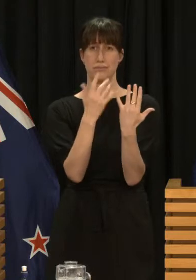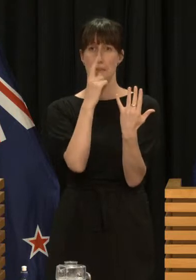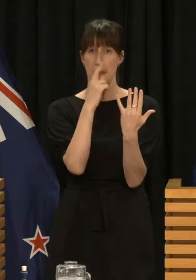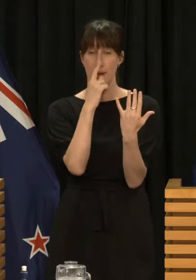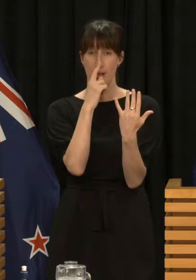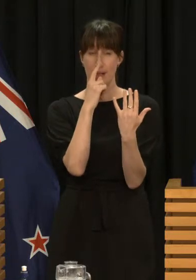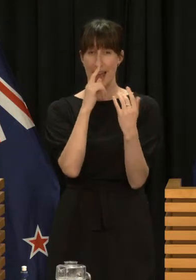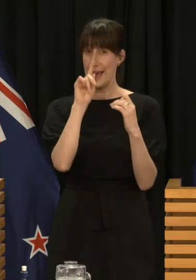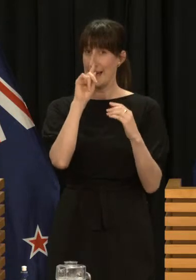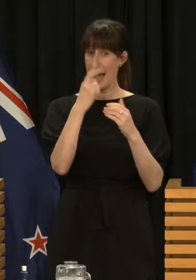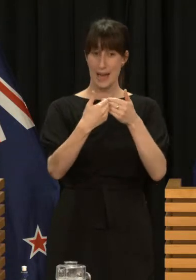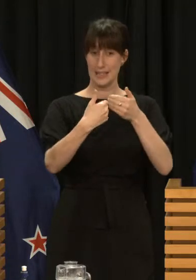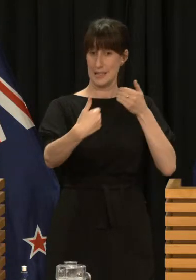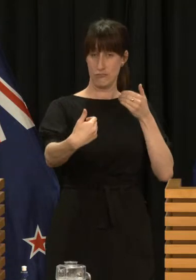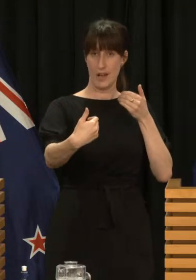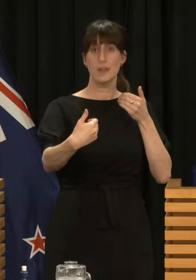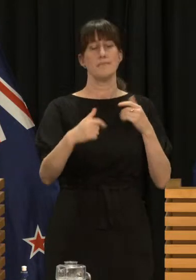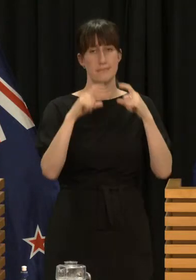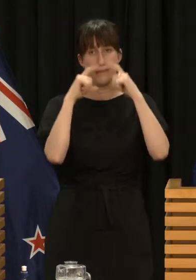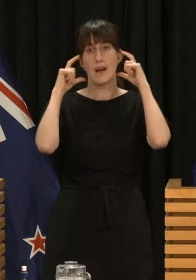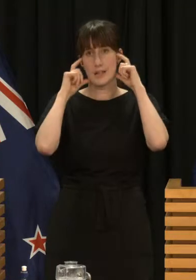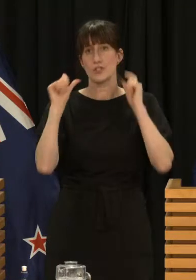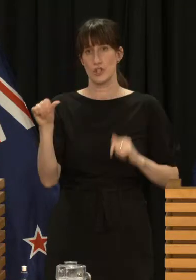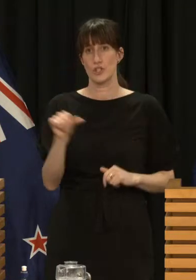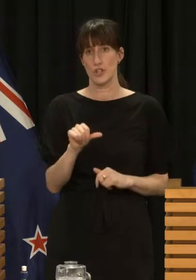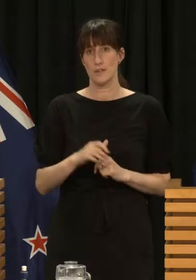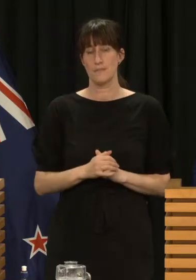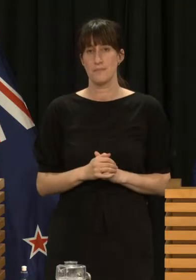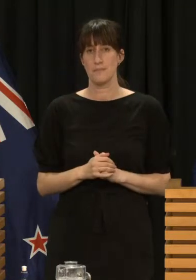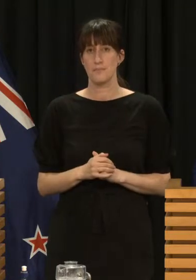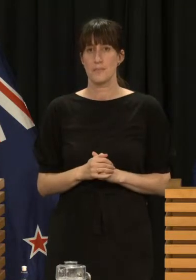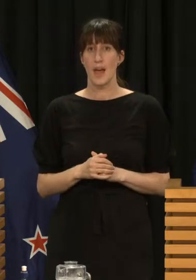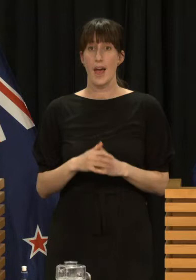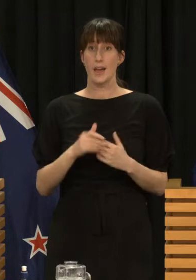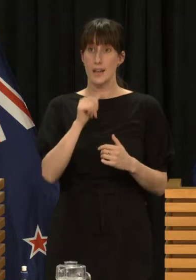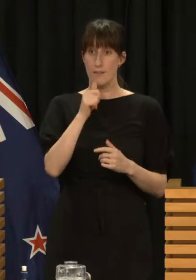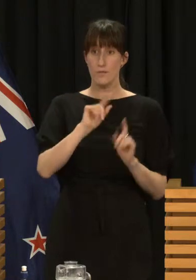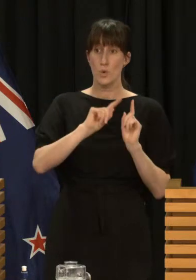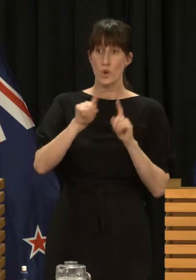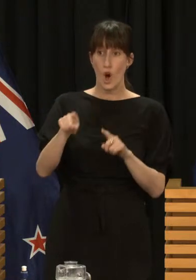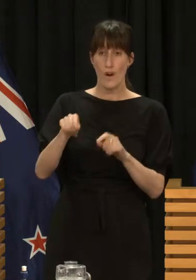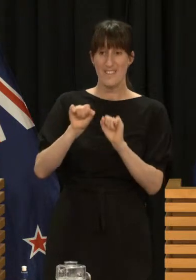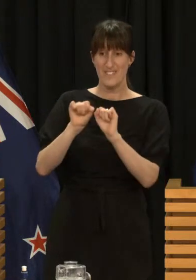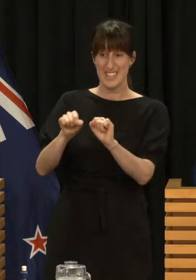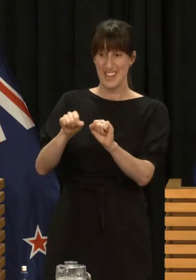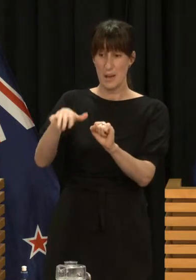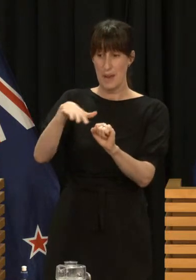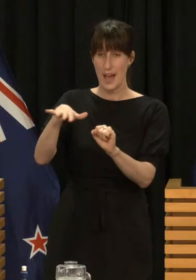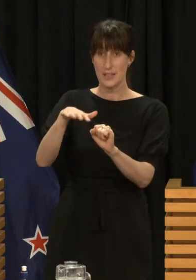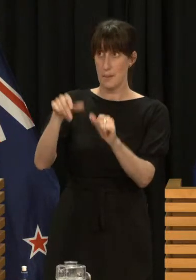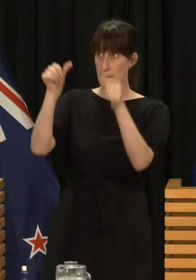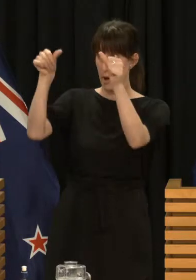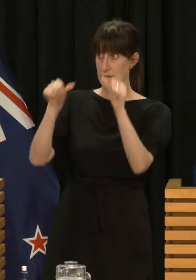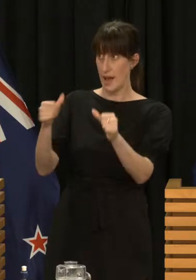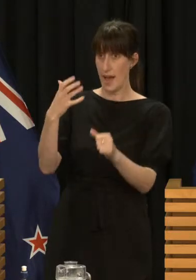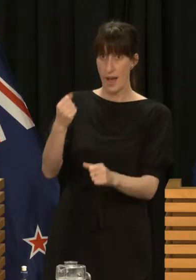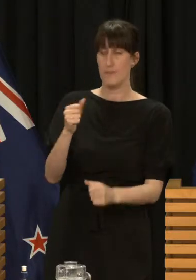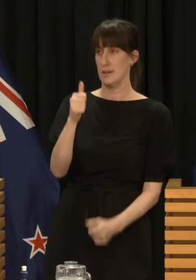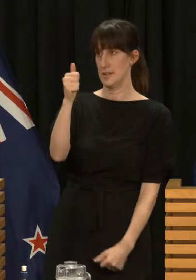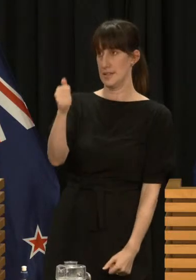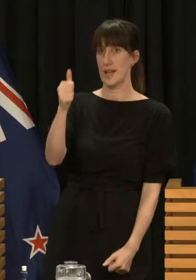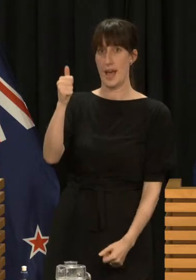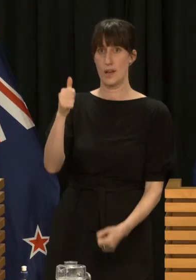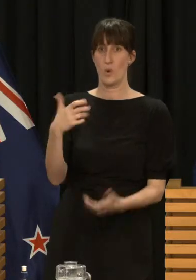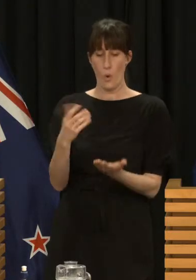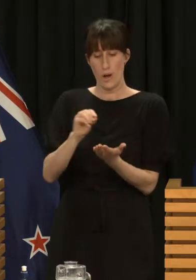large public events, and scanning QR codes wherever people go. And all of the usual public health advice